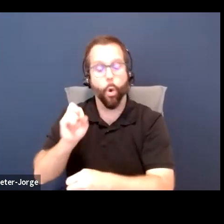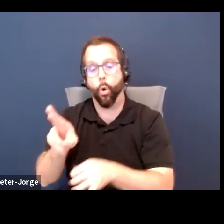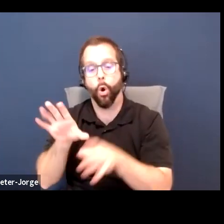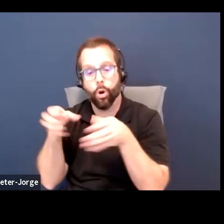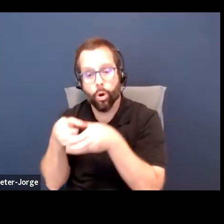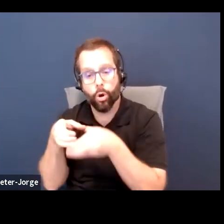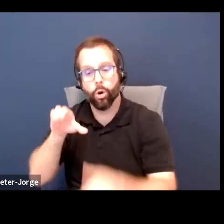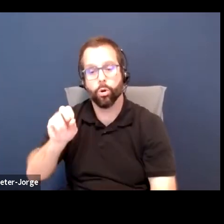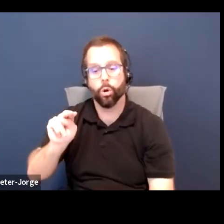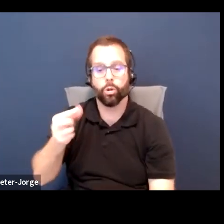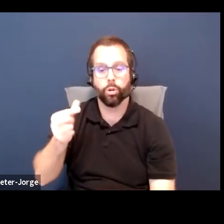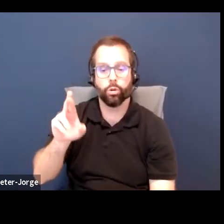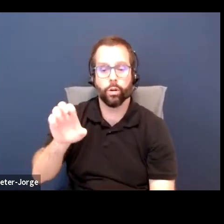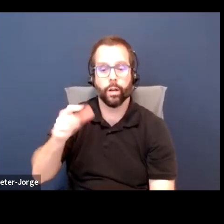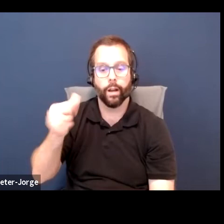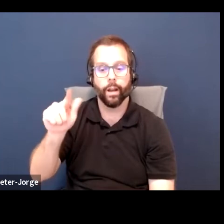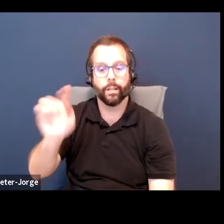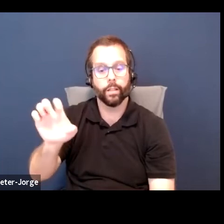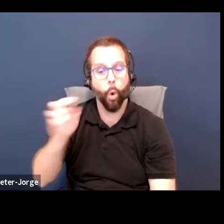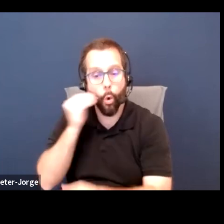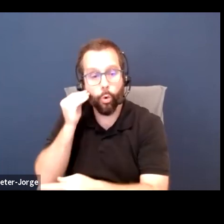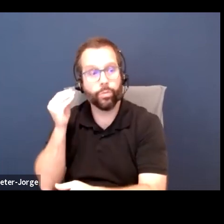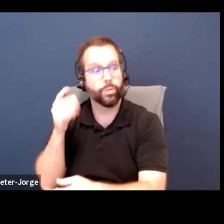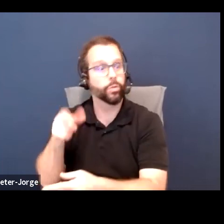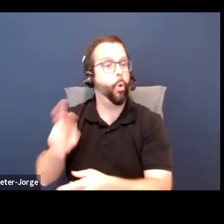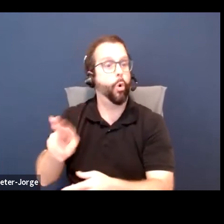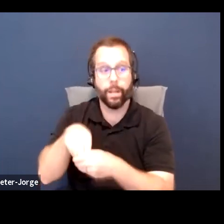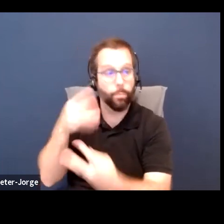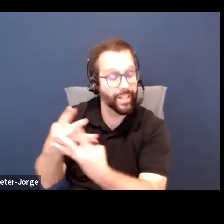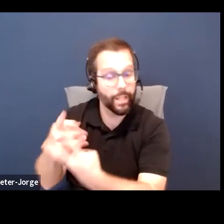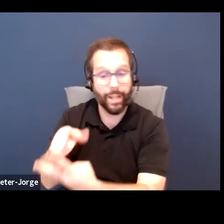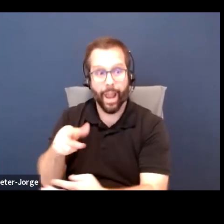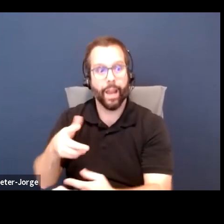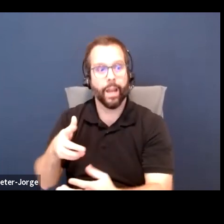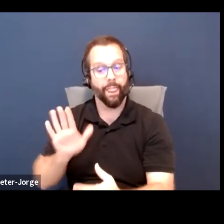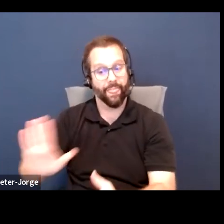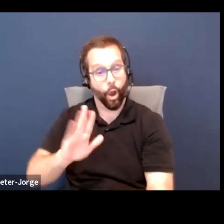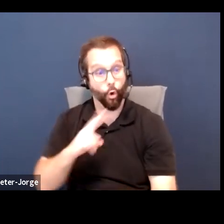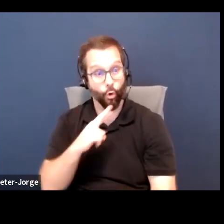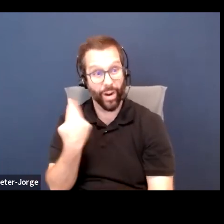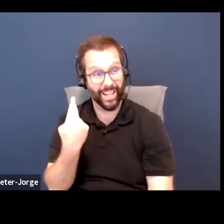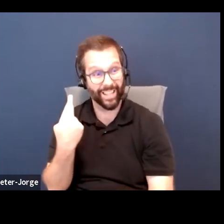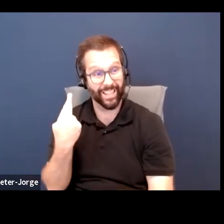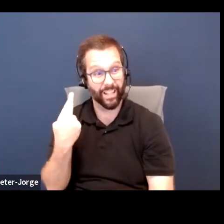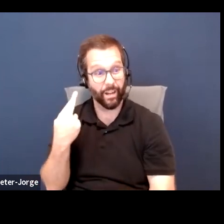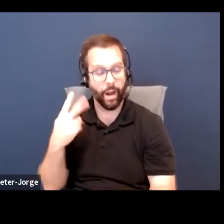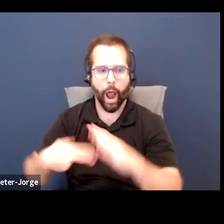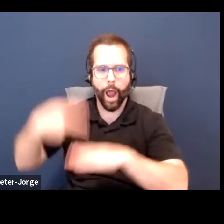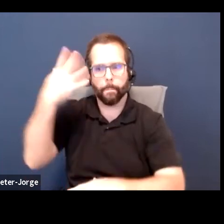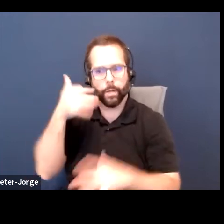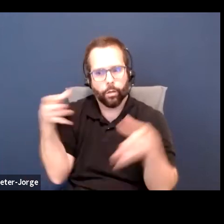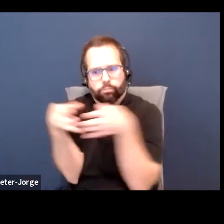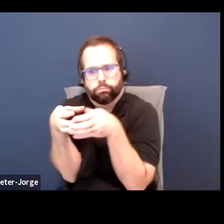highest risks of contracting and dying from COVID. And we've seen the rural healthcare